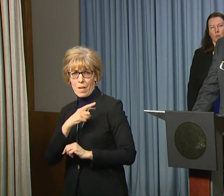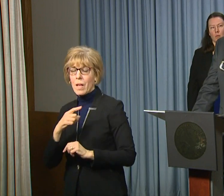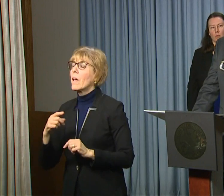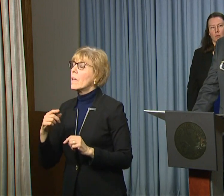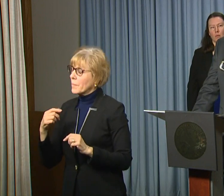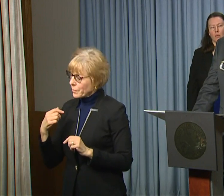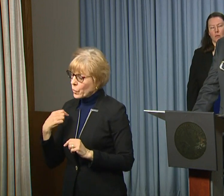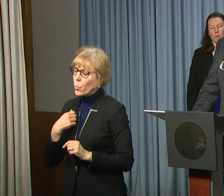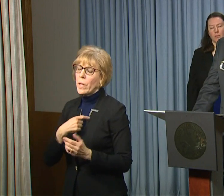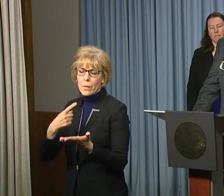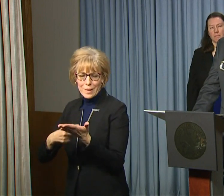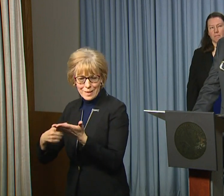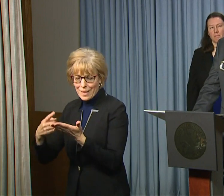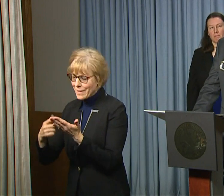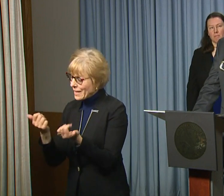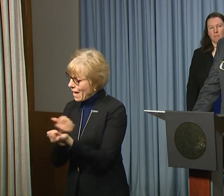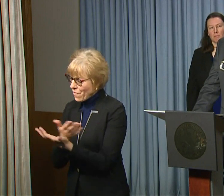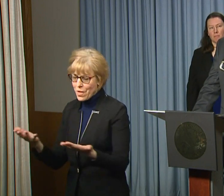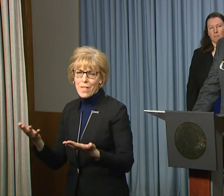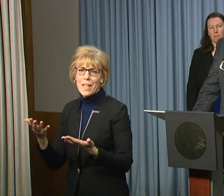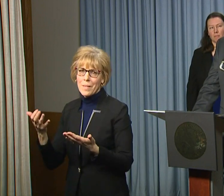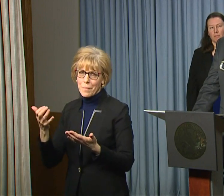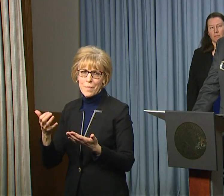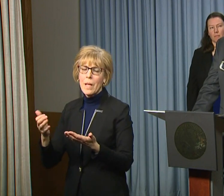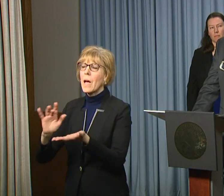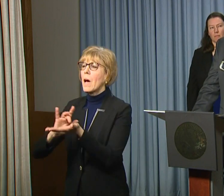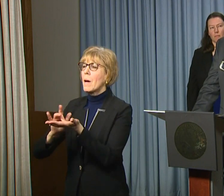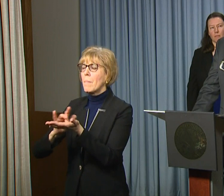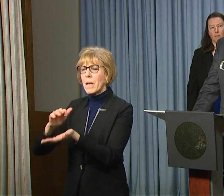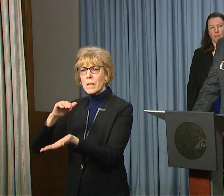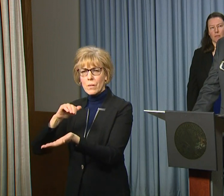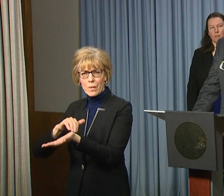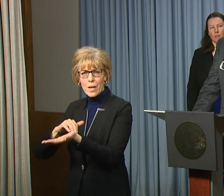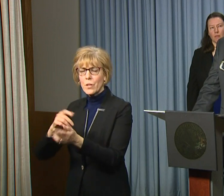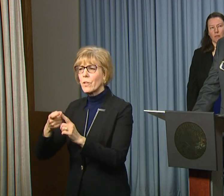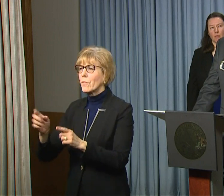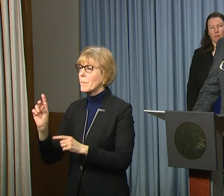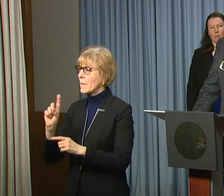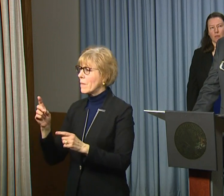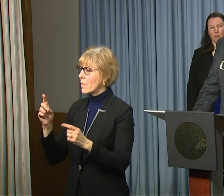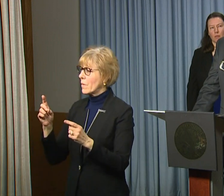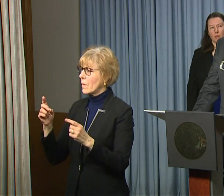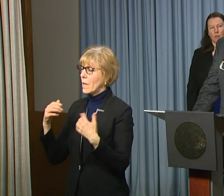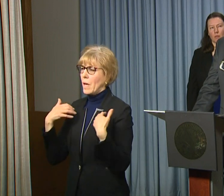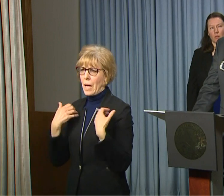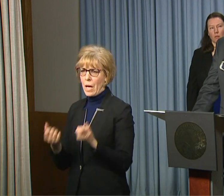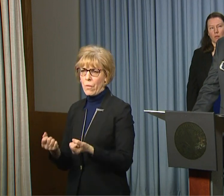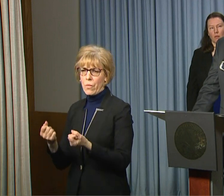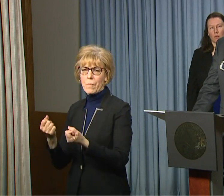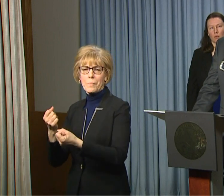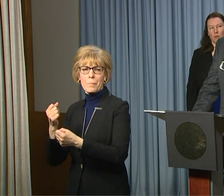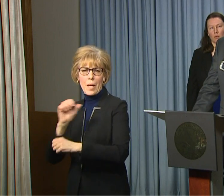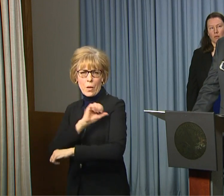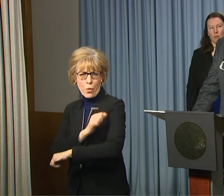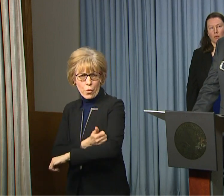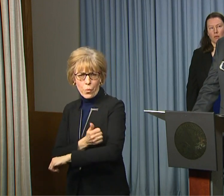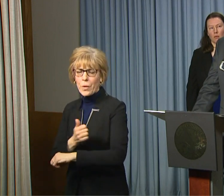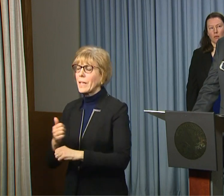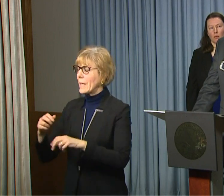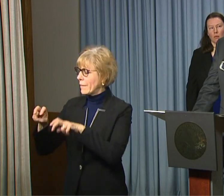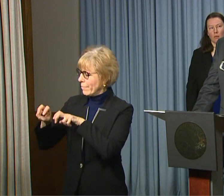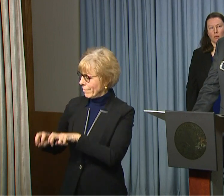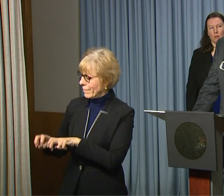those things. In fact, a medical doctor from Denver Health and Hospital Authority is sitting right next to me every day in the